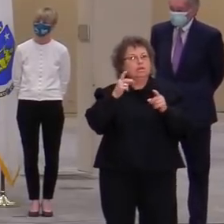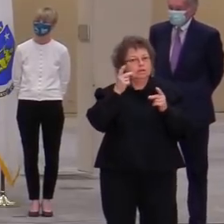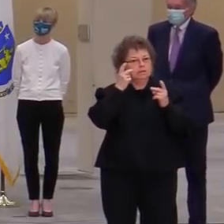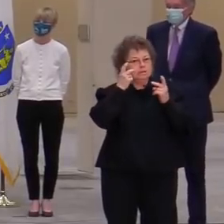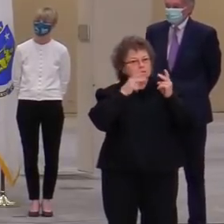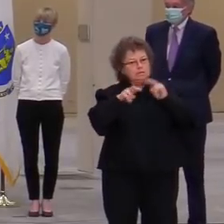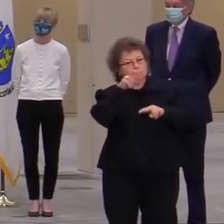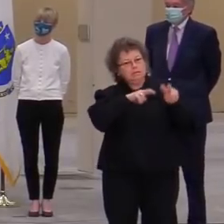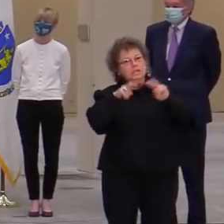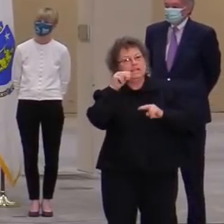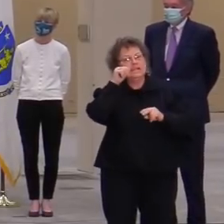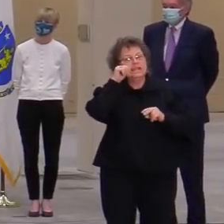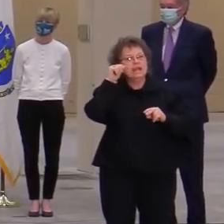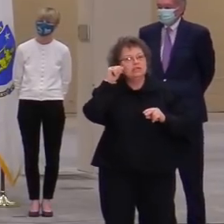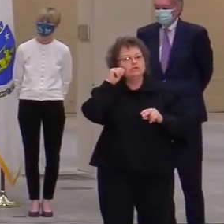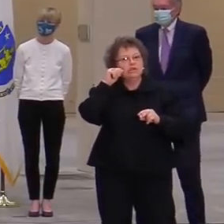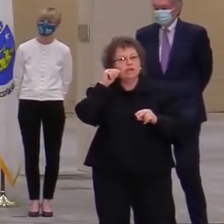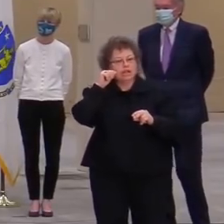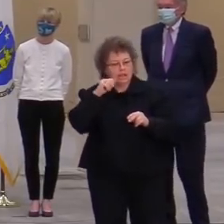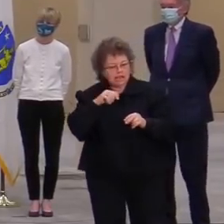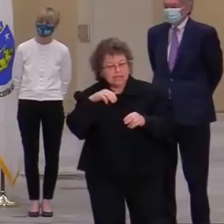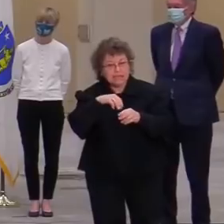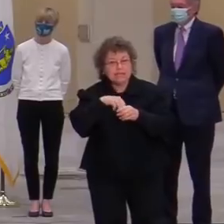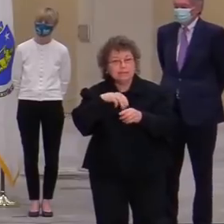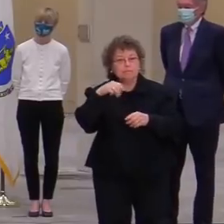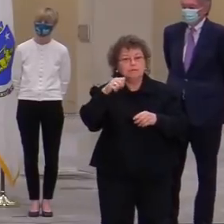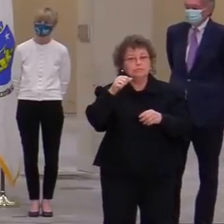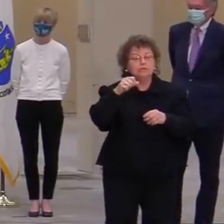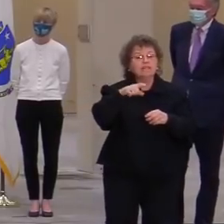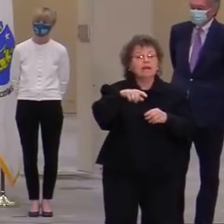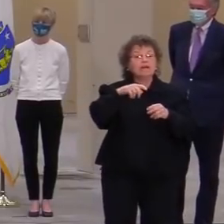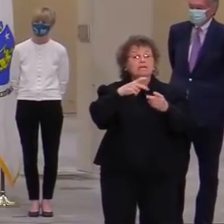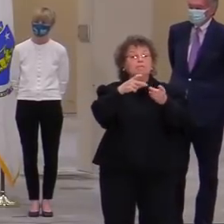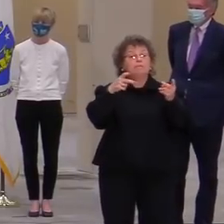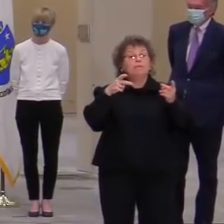facility yesterday in Massachusetts producing